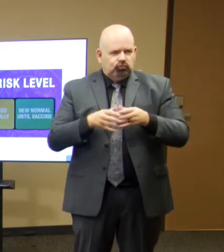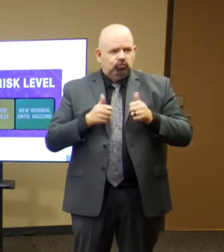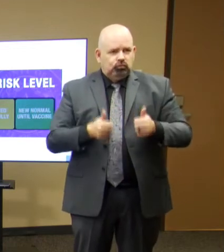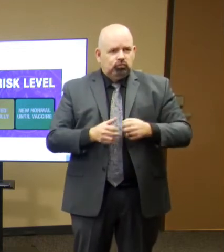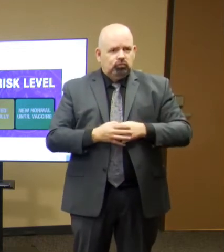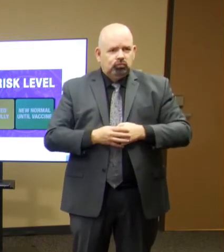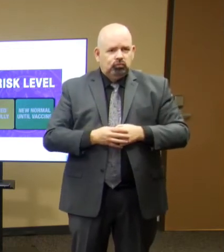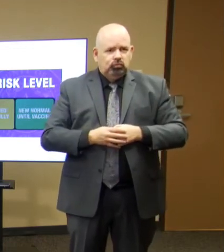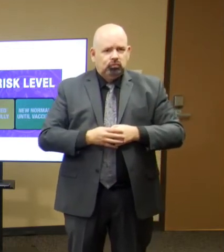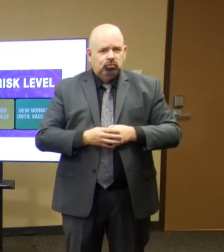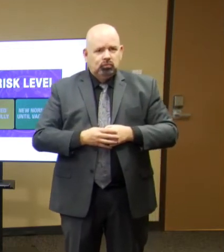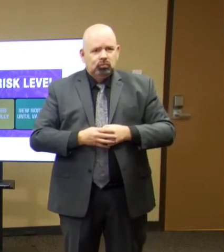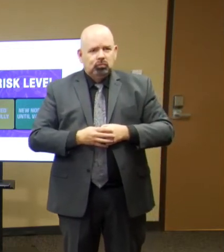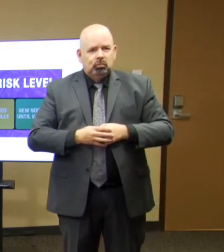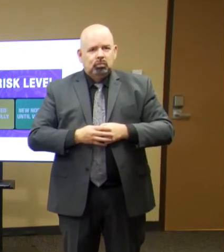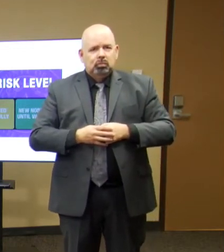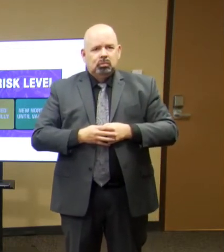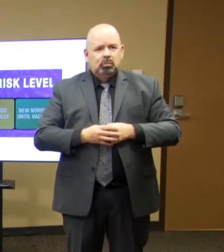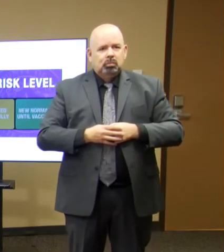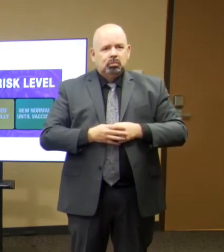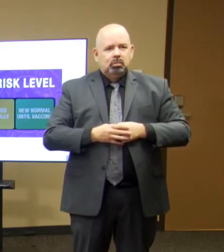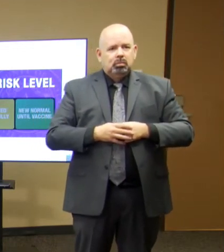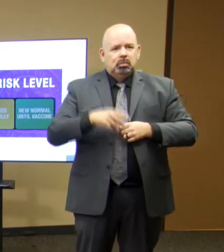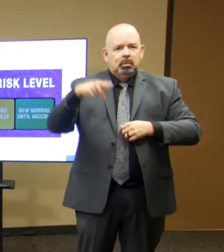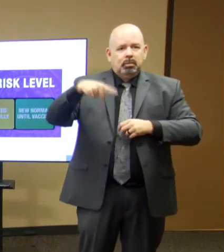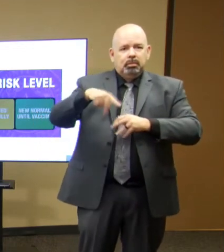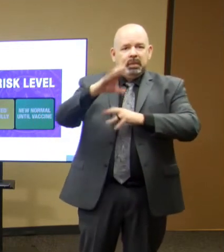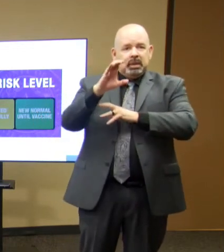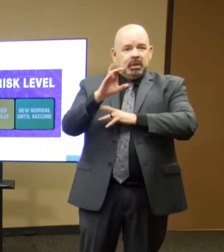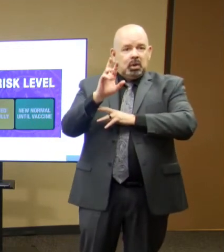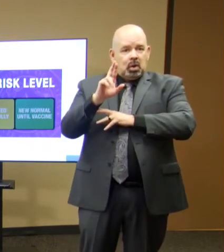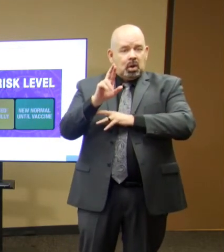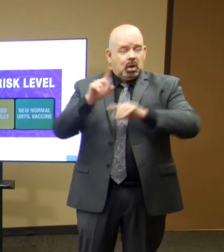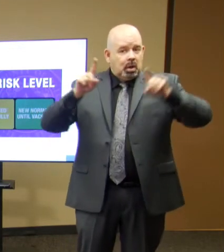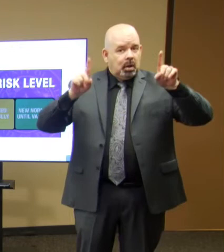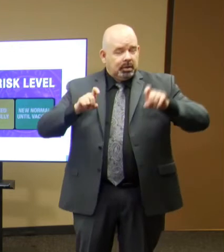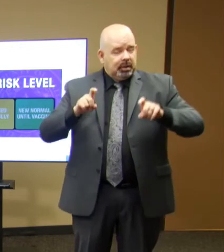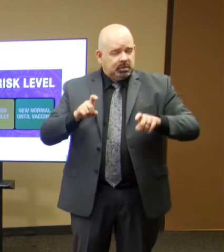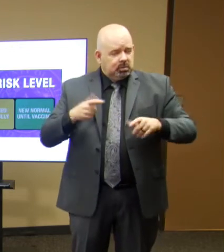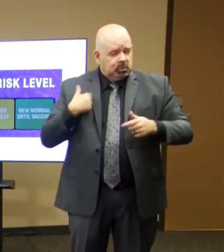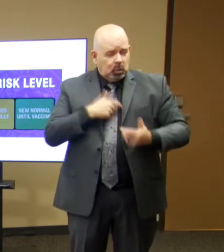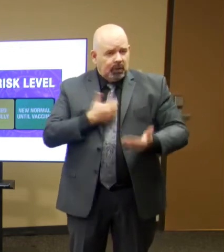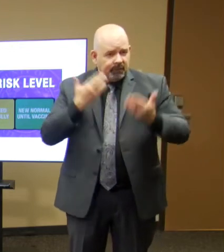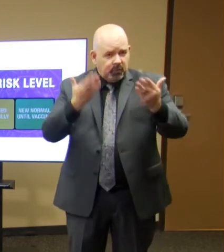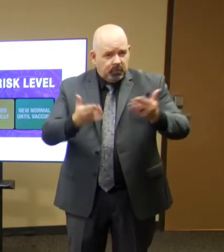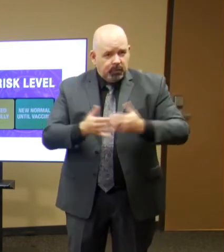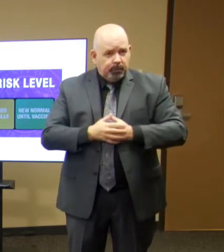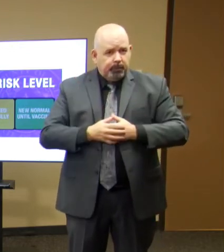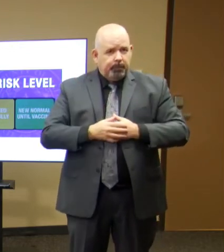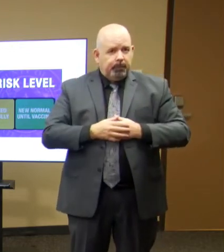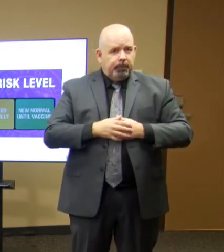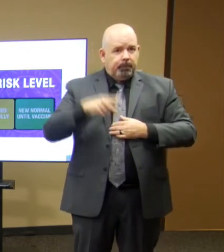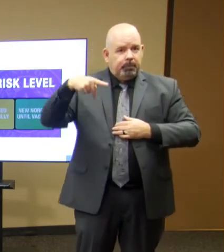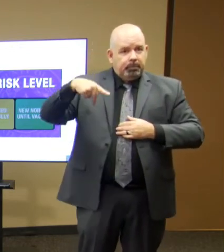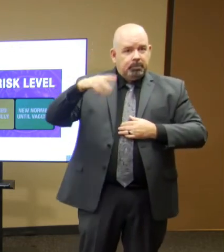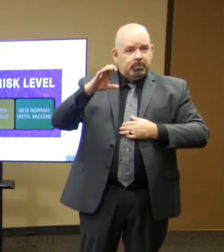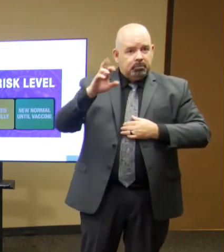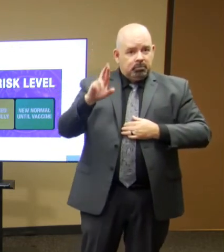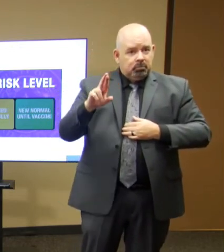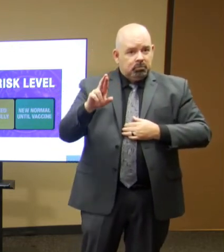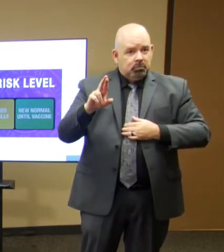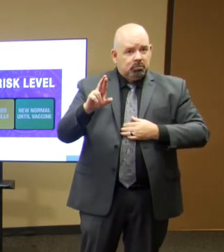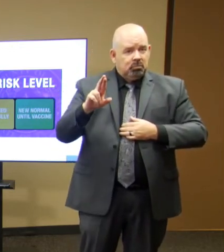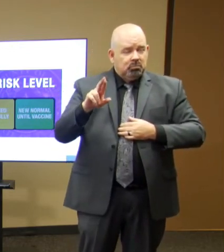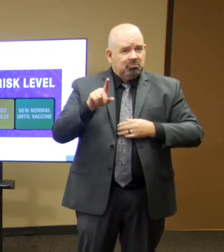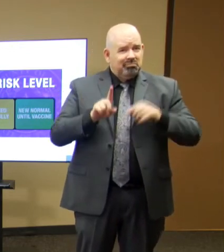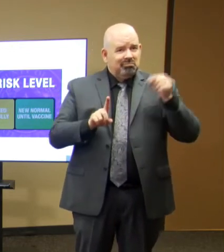most accurate tests available. But understand that getting a test has limited